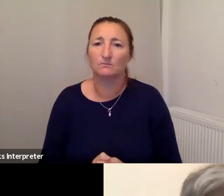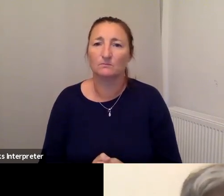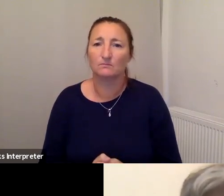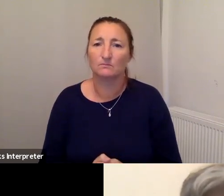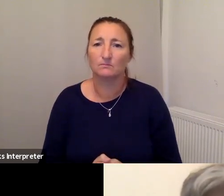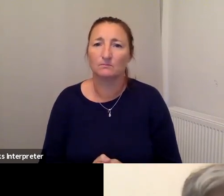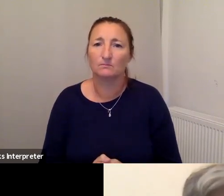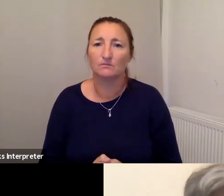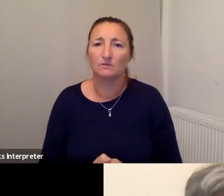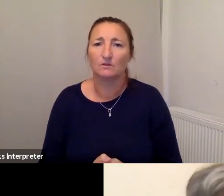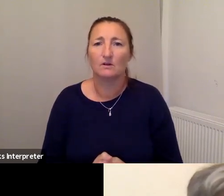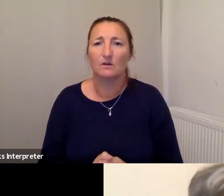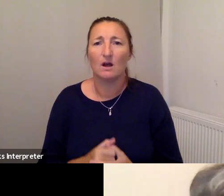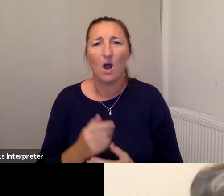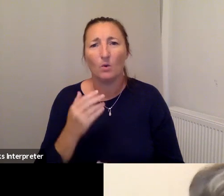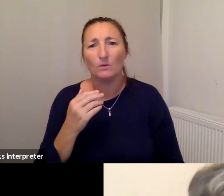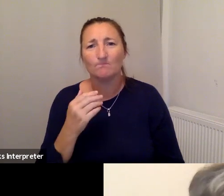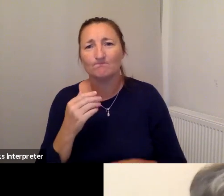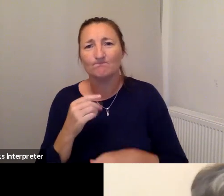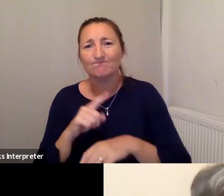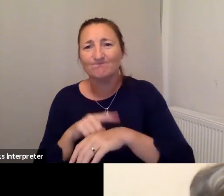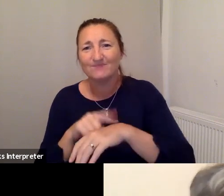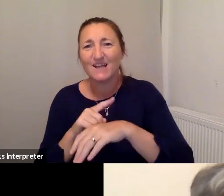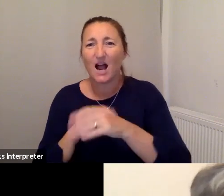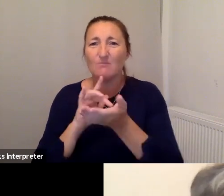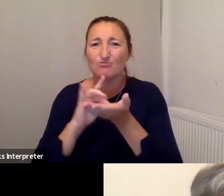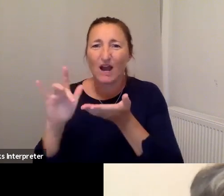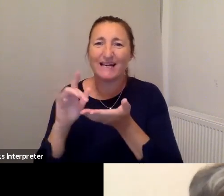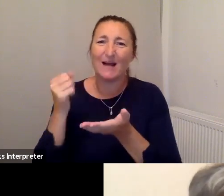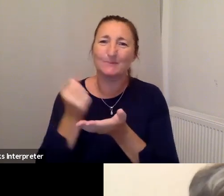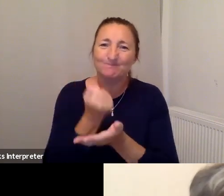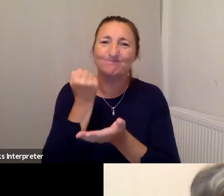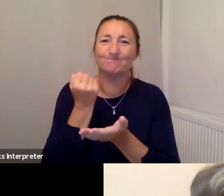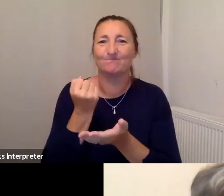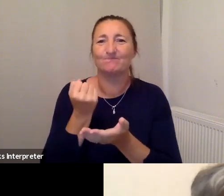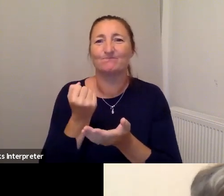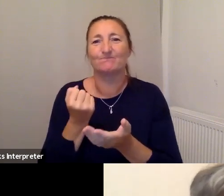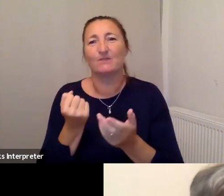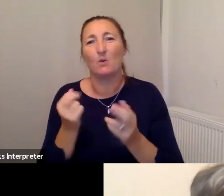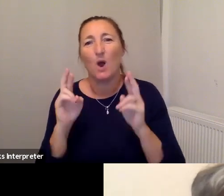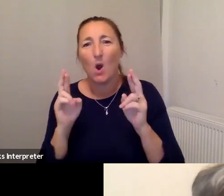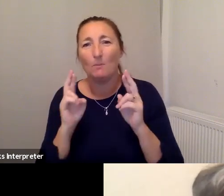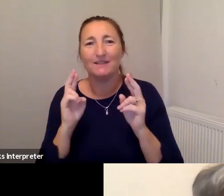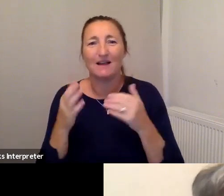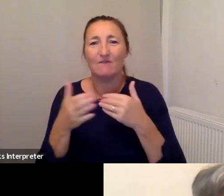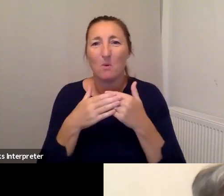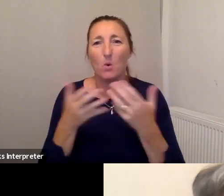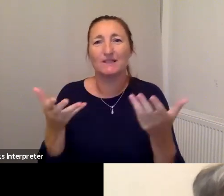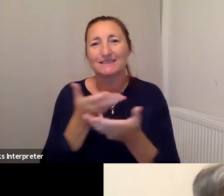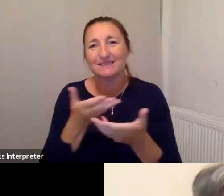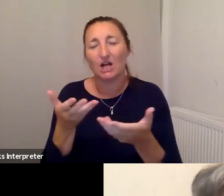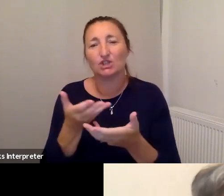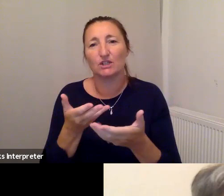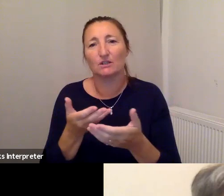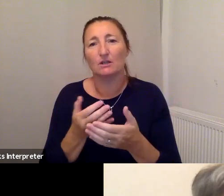we just have a couple of seconds left. I wish we had more time to bring on the other panelists. There's one